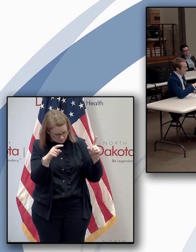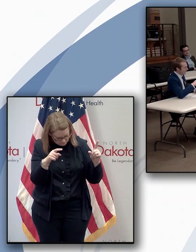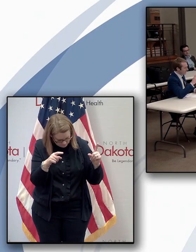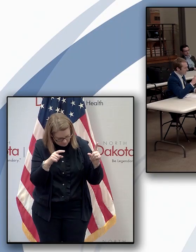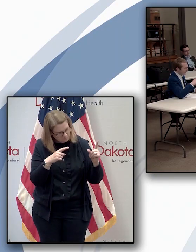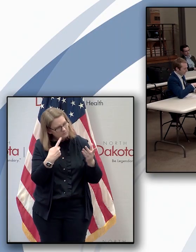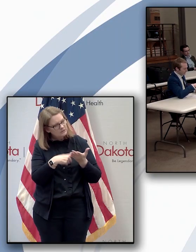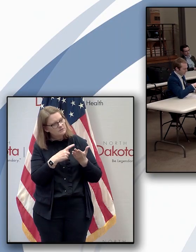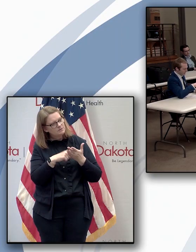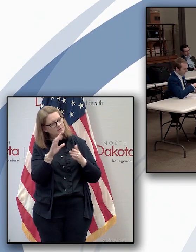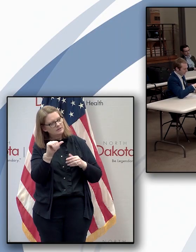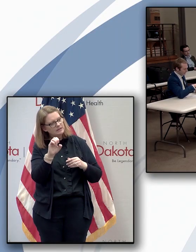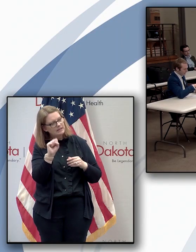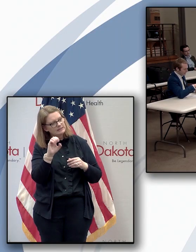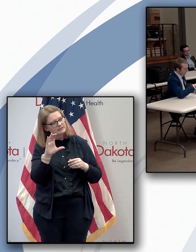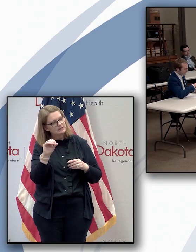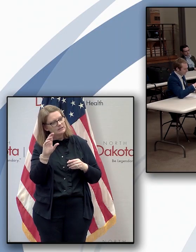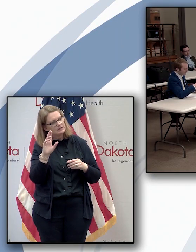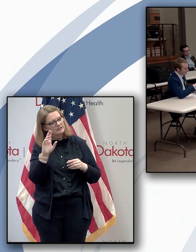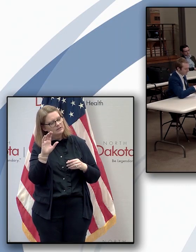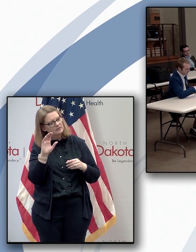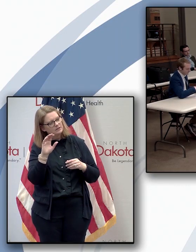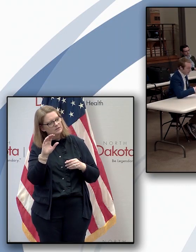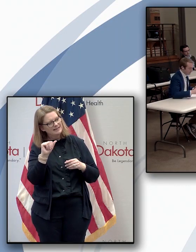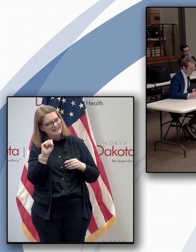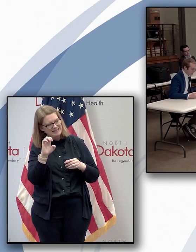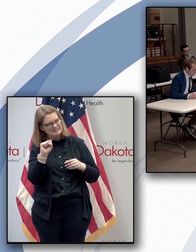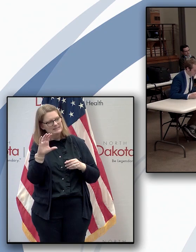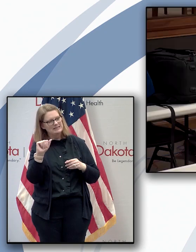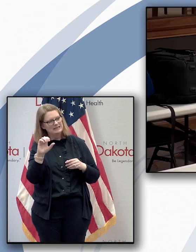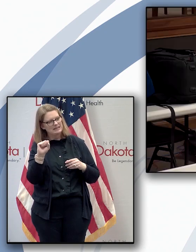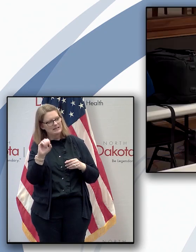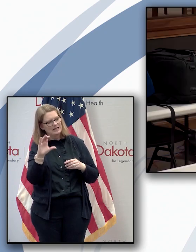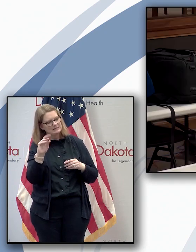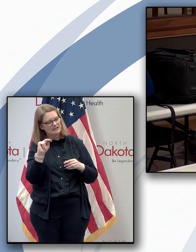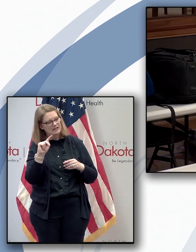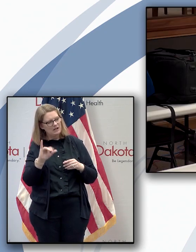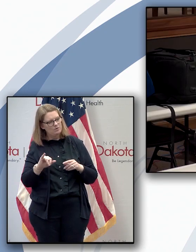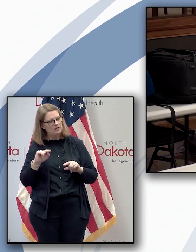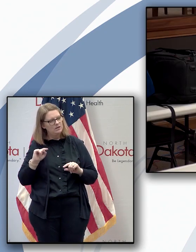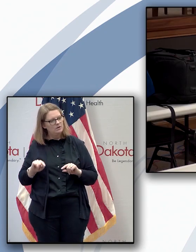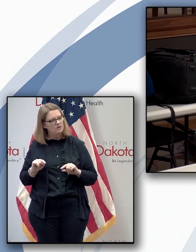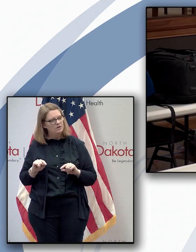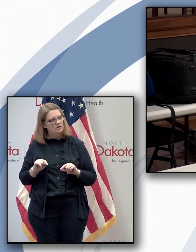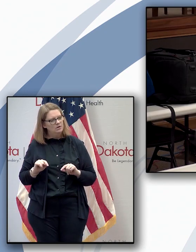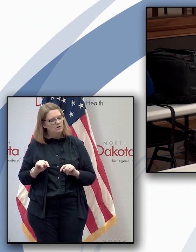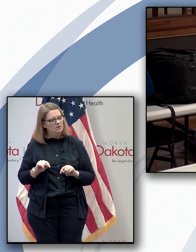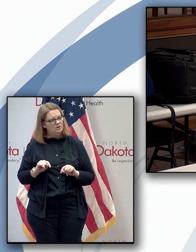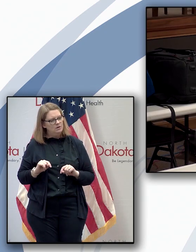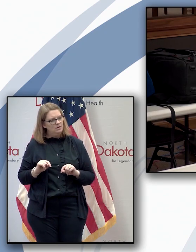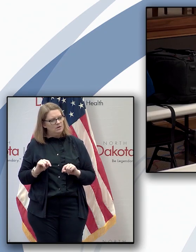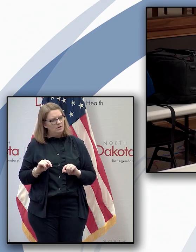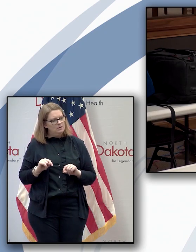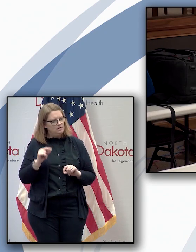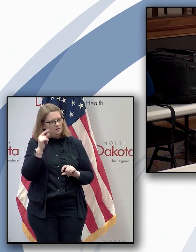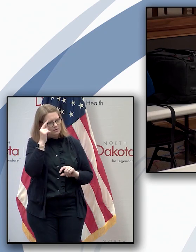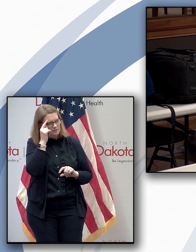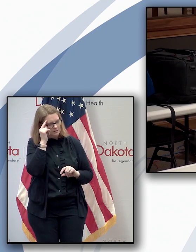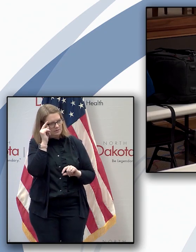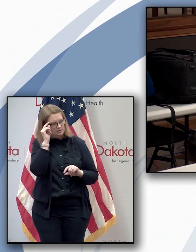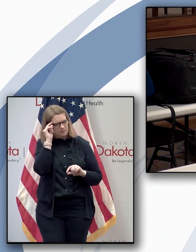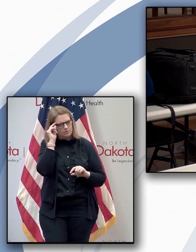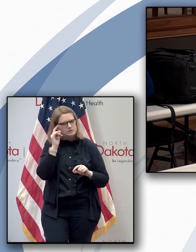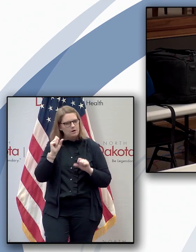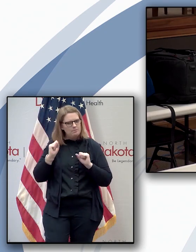where we're giving regular updates to them on how we're doing. So if we get that time, I think it'd be important that we talk about the economy going forward.